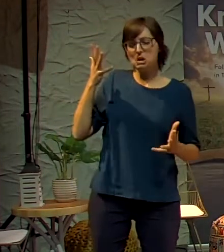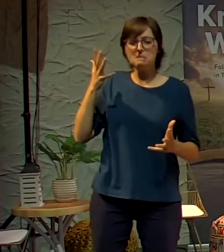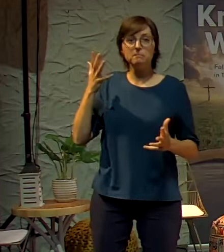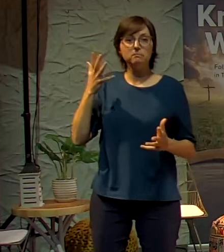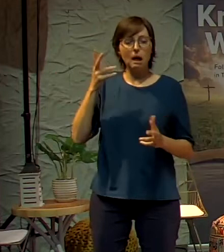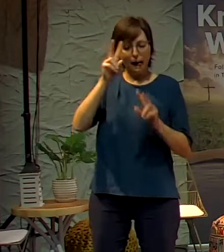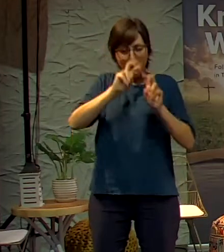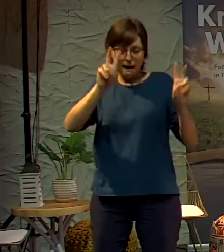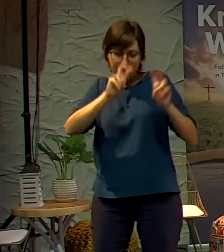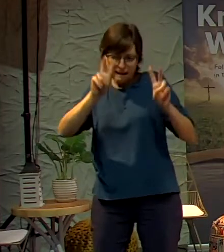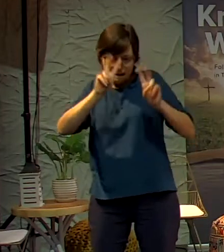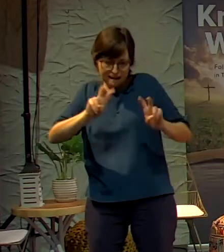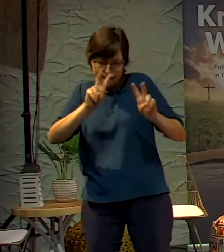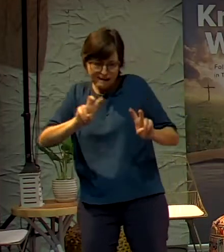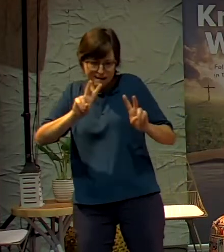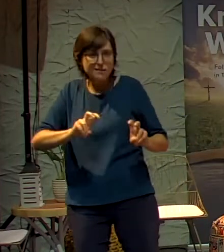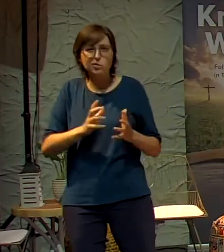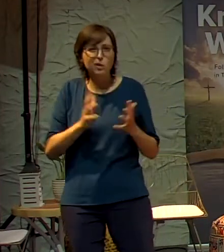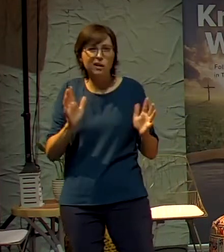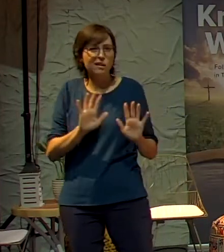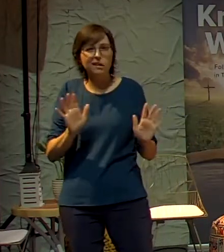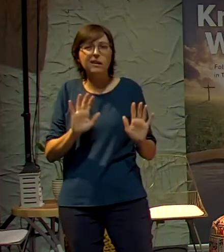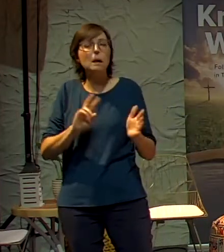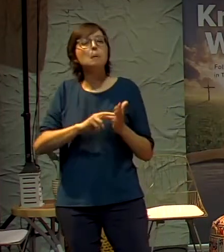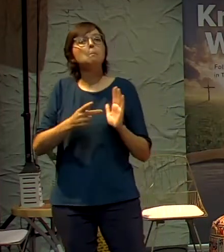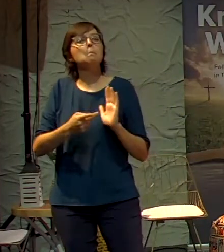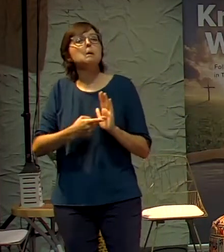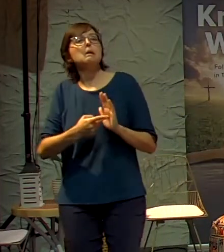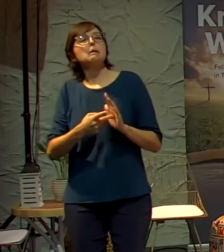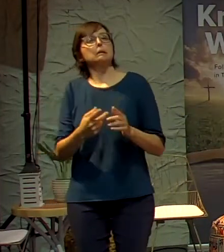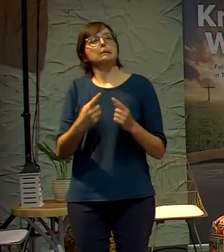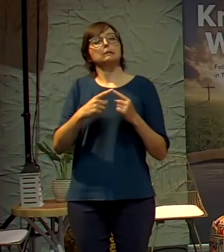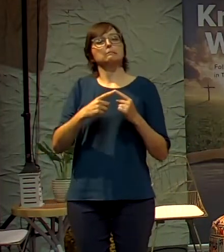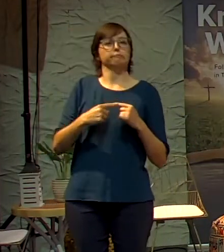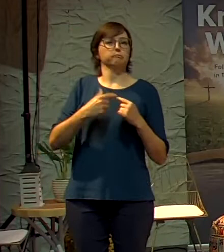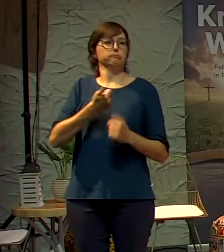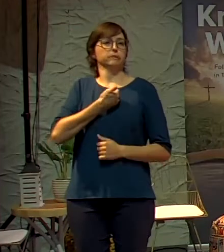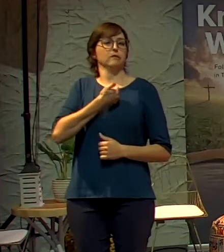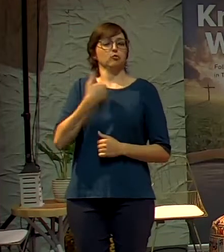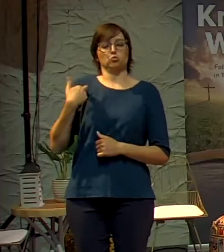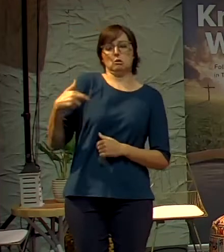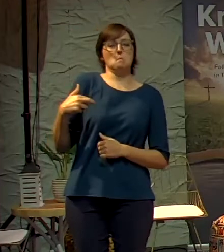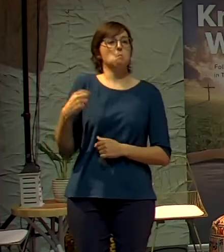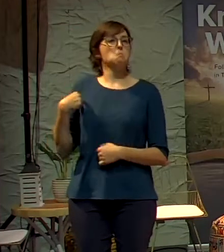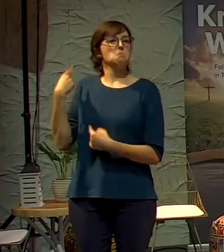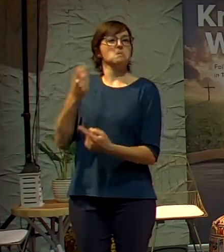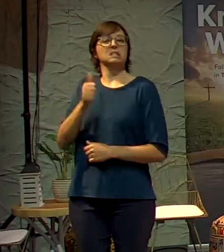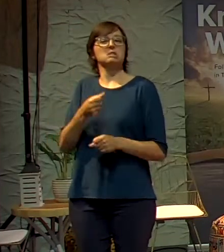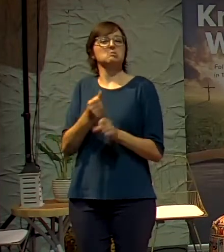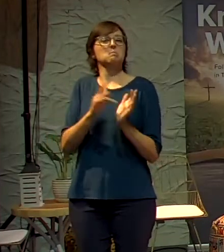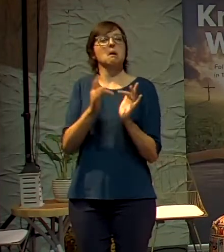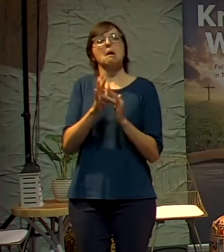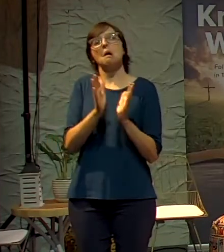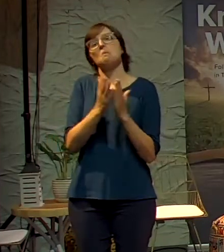overanalyze. What happens that leads to self-reliant religiosity, right? You've been around for 10 years. You've read the Bible